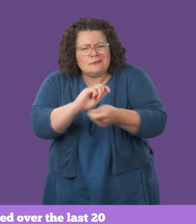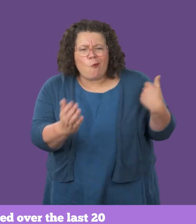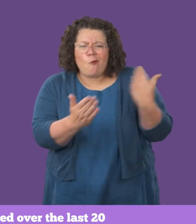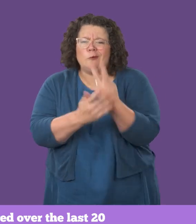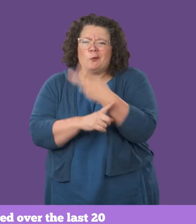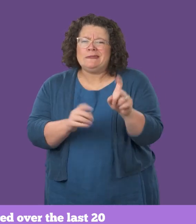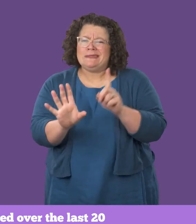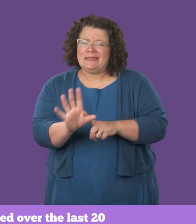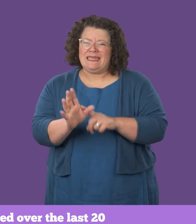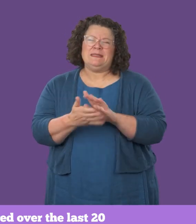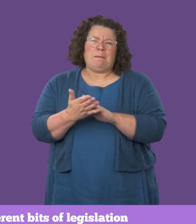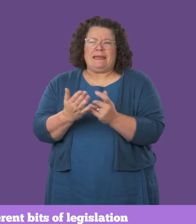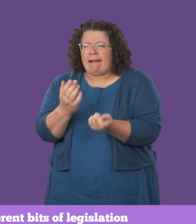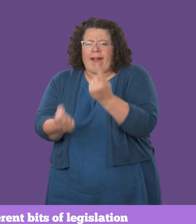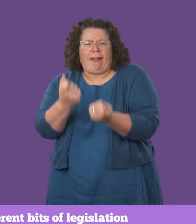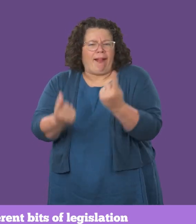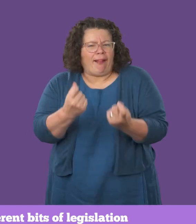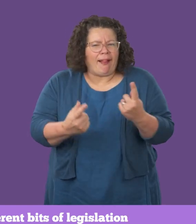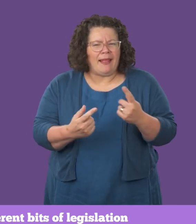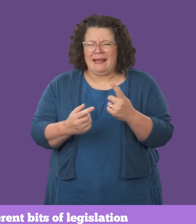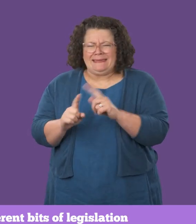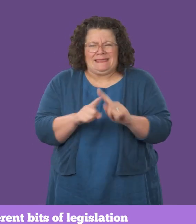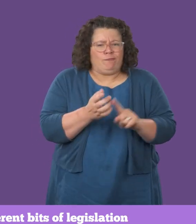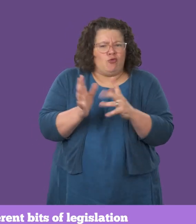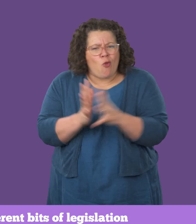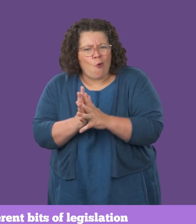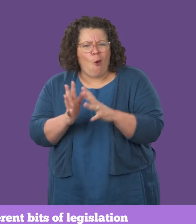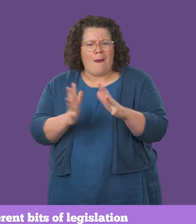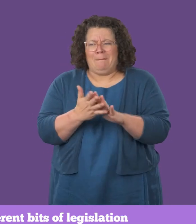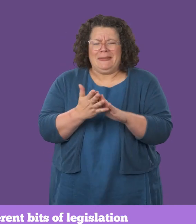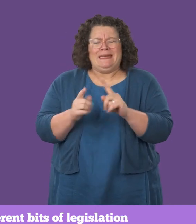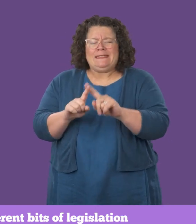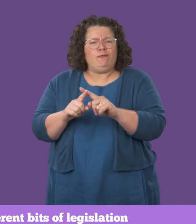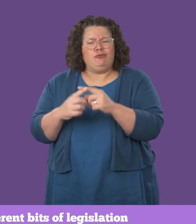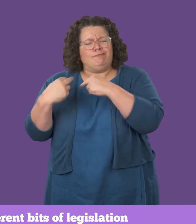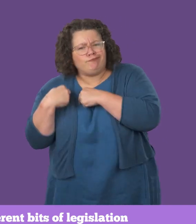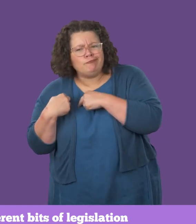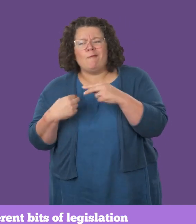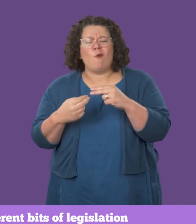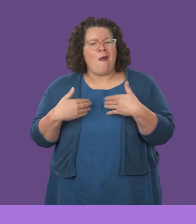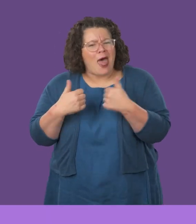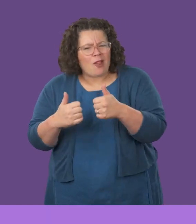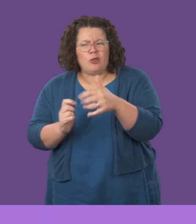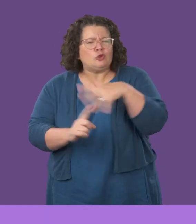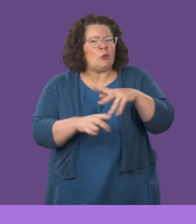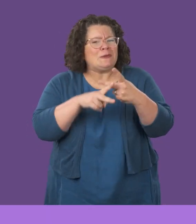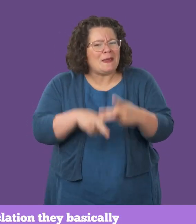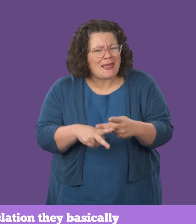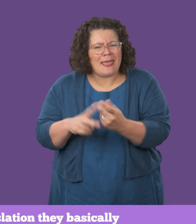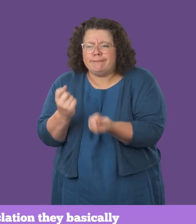very piecemeal. So what we've had is different bits of legislation that deal with different sections of health and social care. And in those